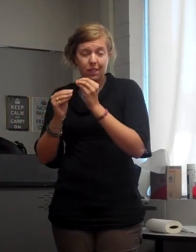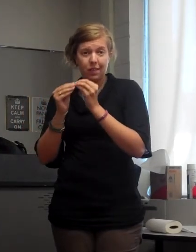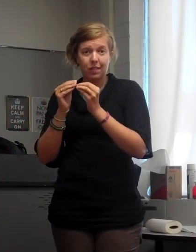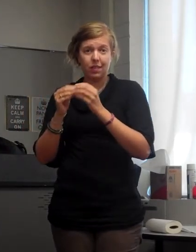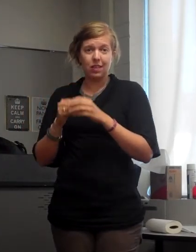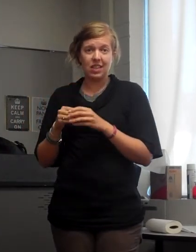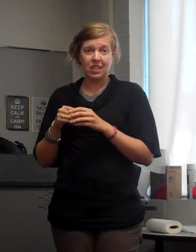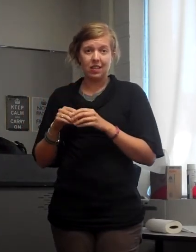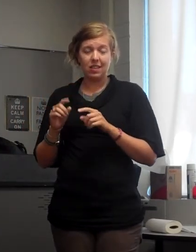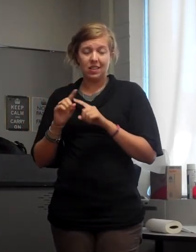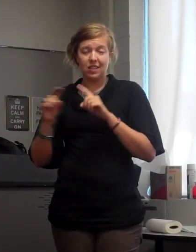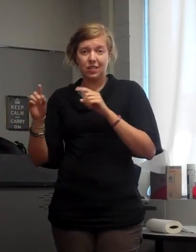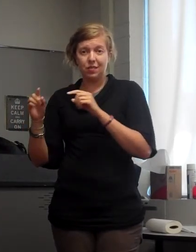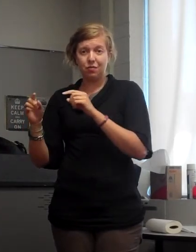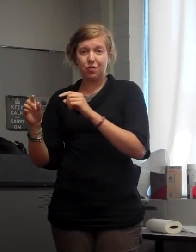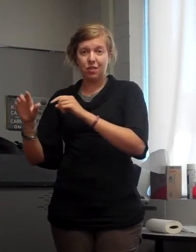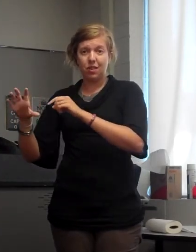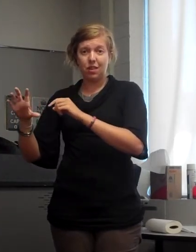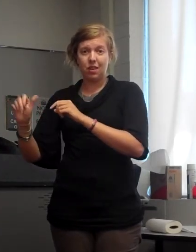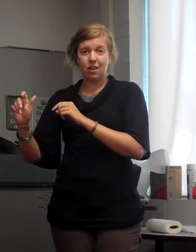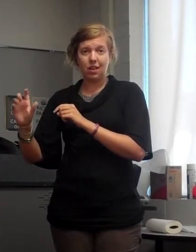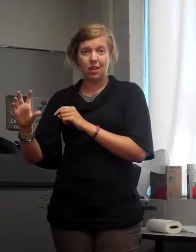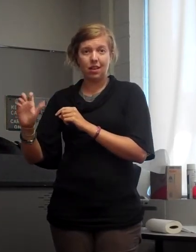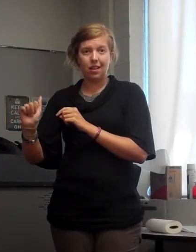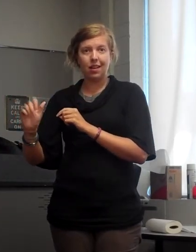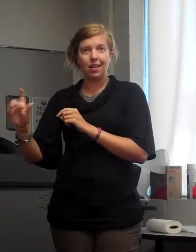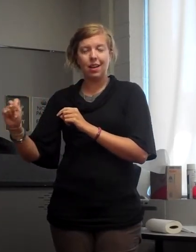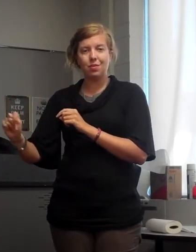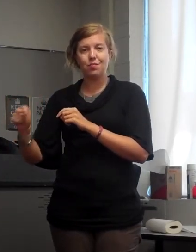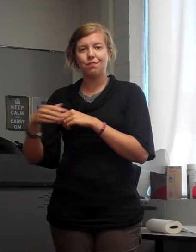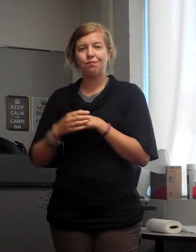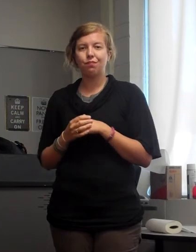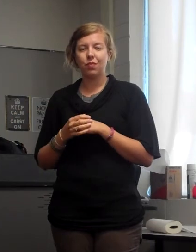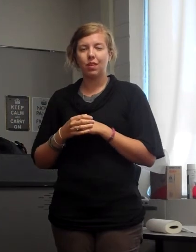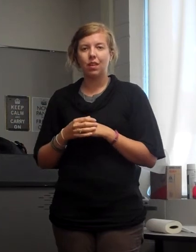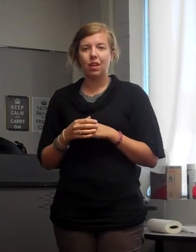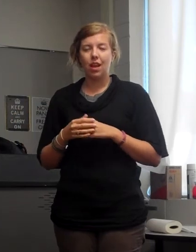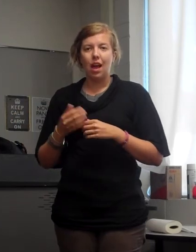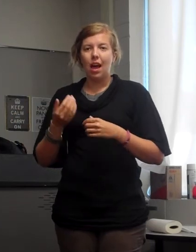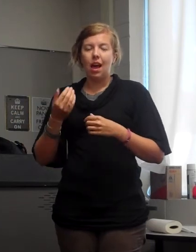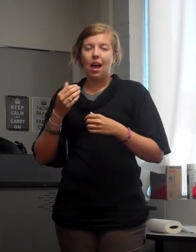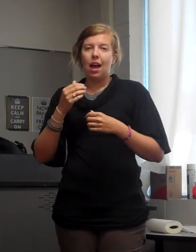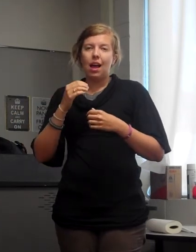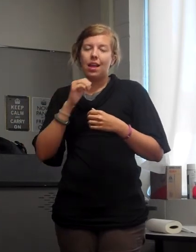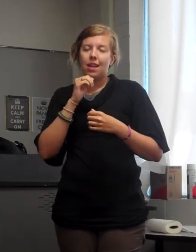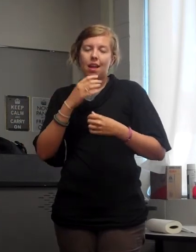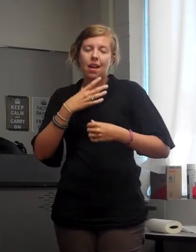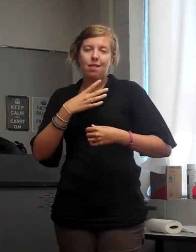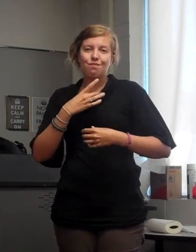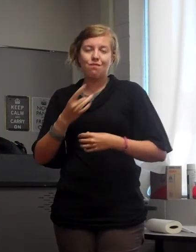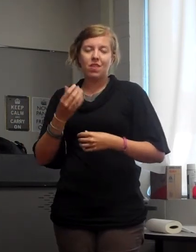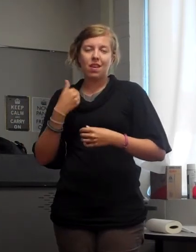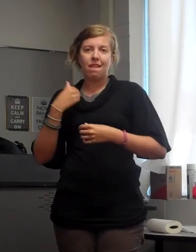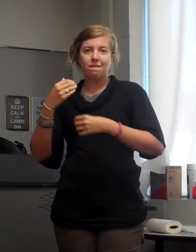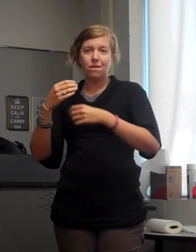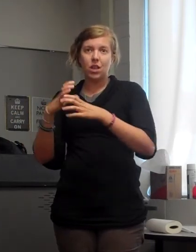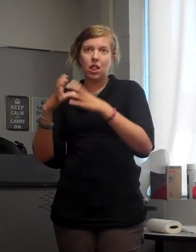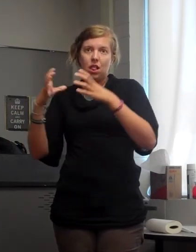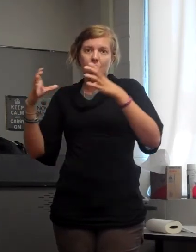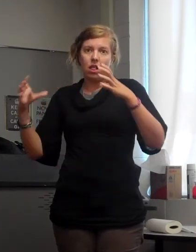and we keep a running spreadsheet of how much that is. I don't like to keep a lot of cash in my house, So you do use like a bank for that. yes, I